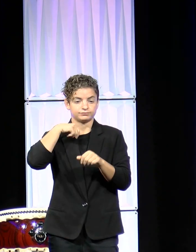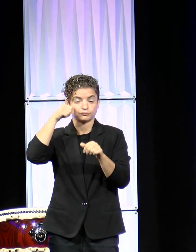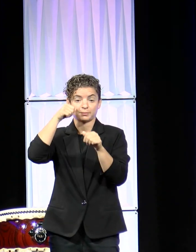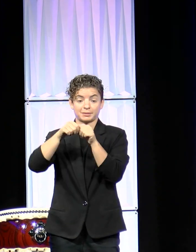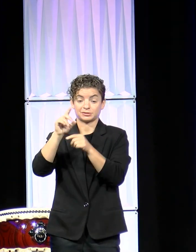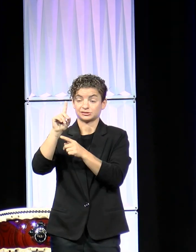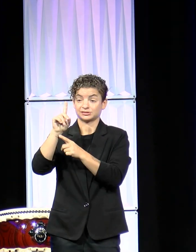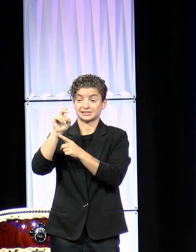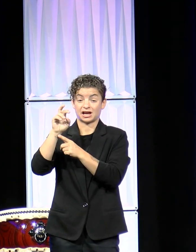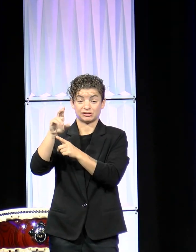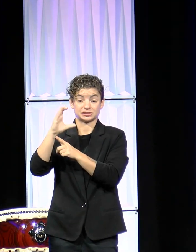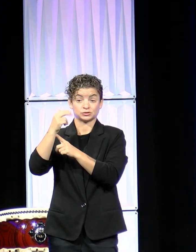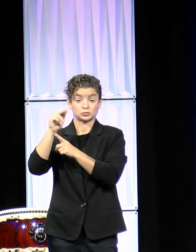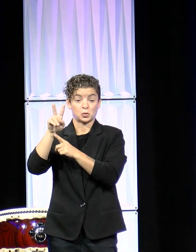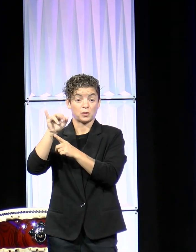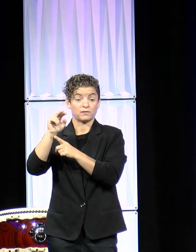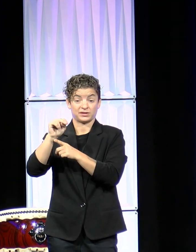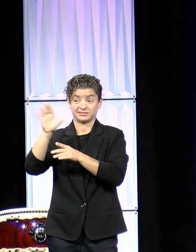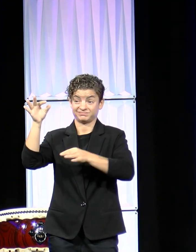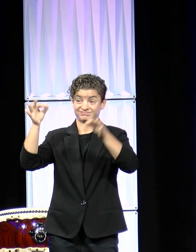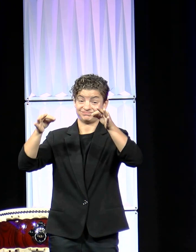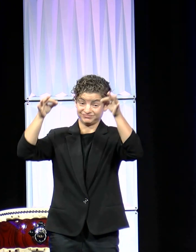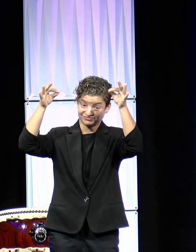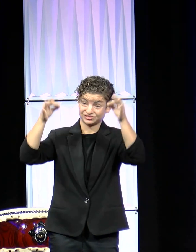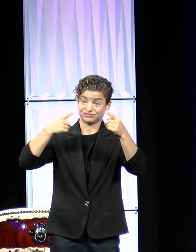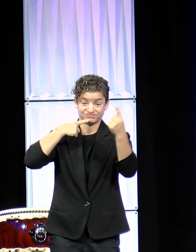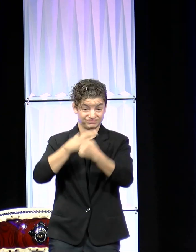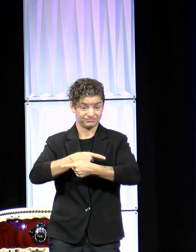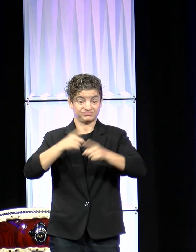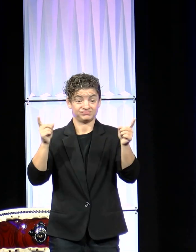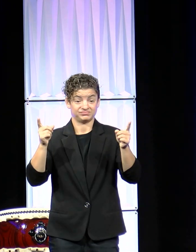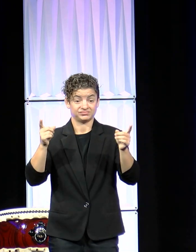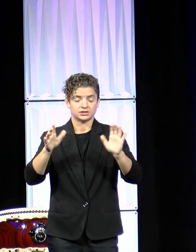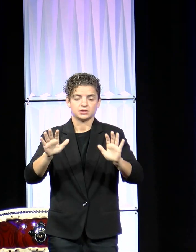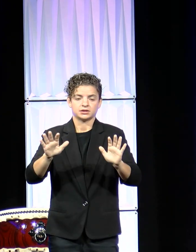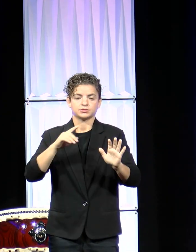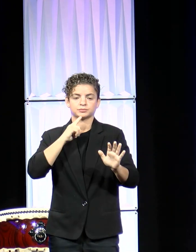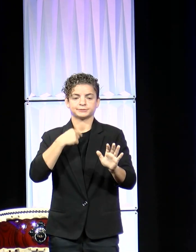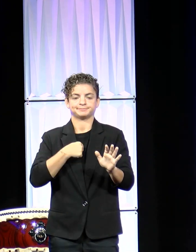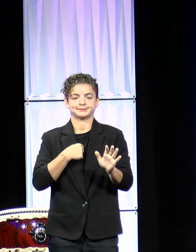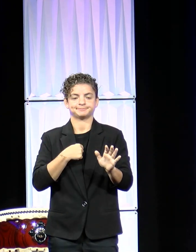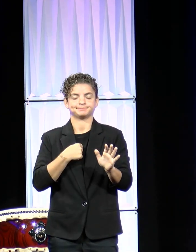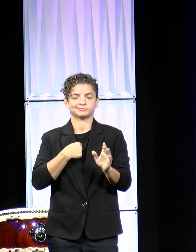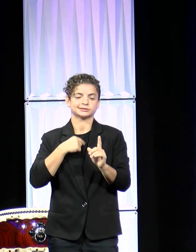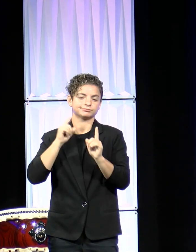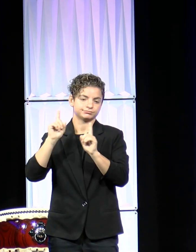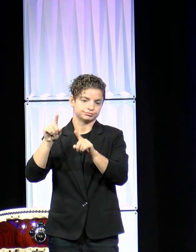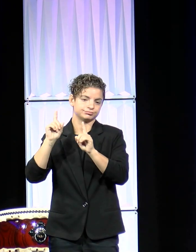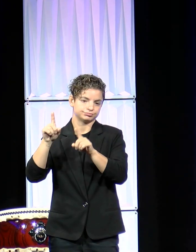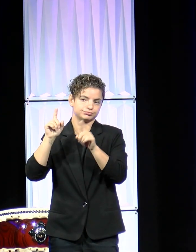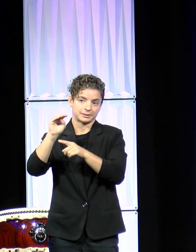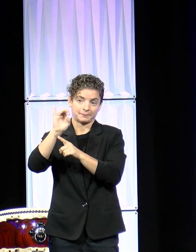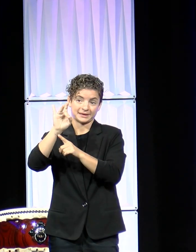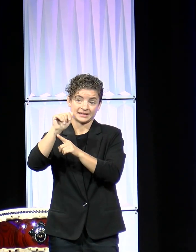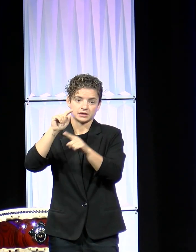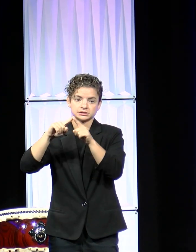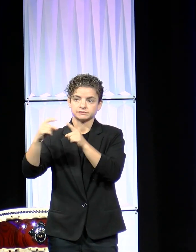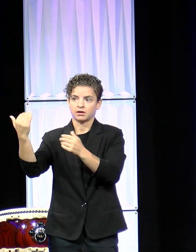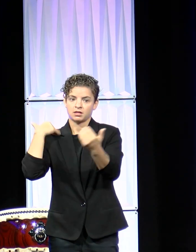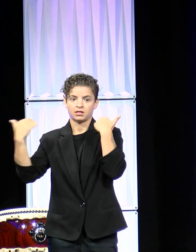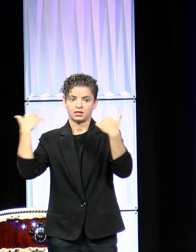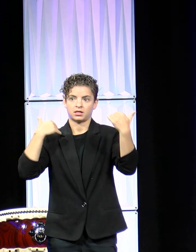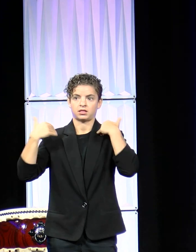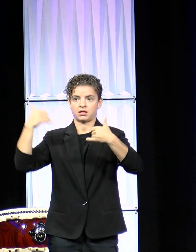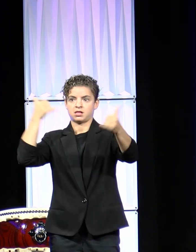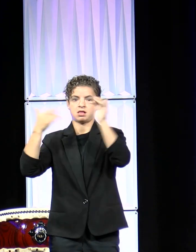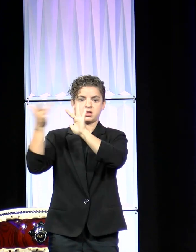lot of media work, so every media outlet had me on speed dial, ready to get my reaction. One of the